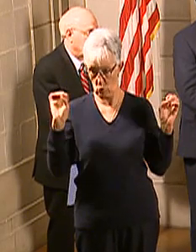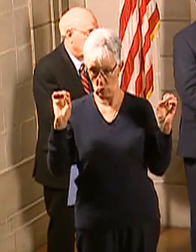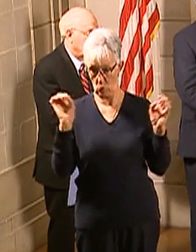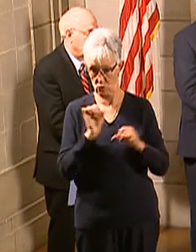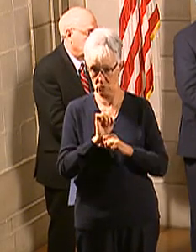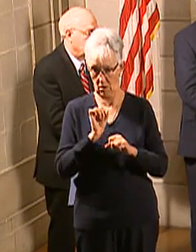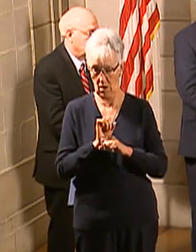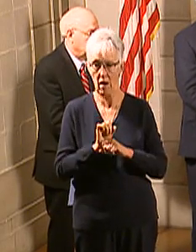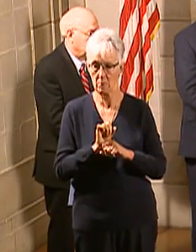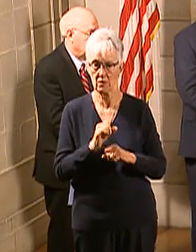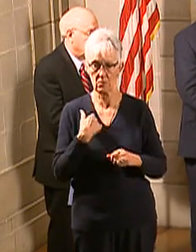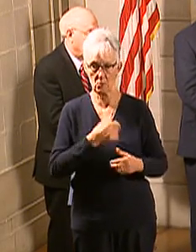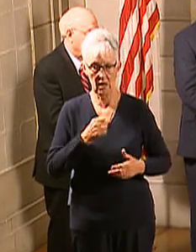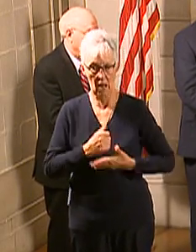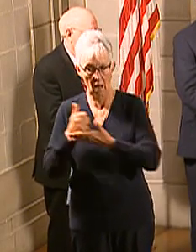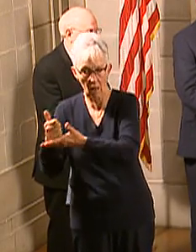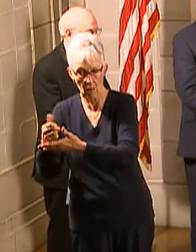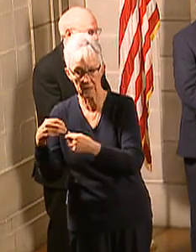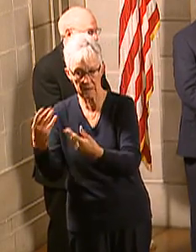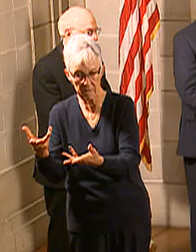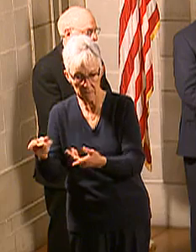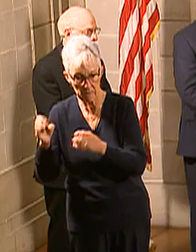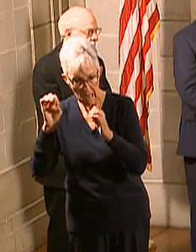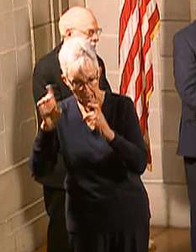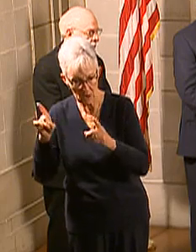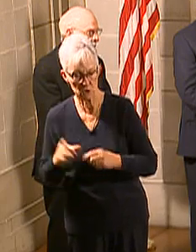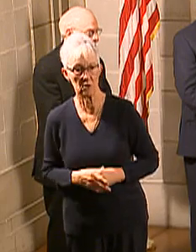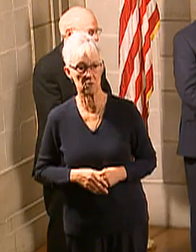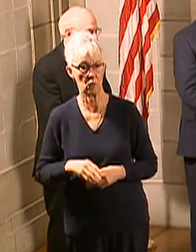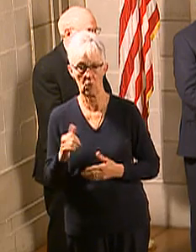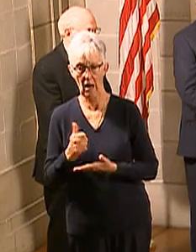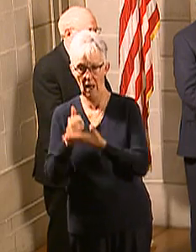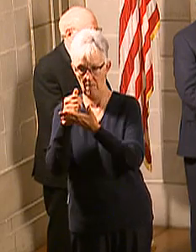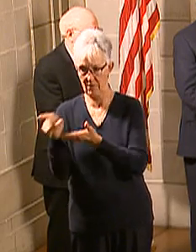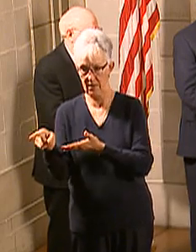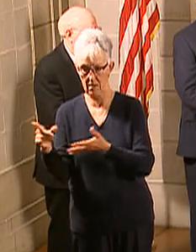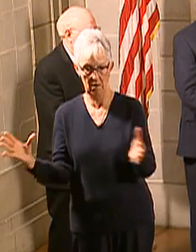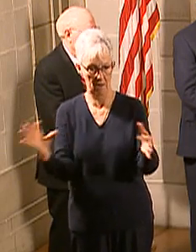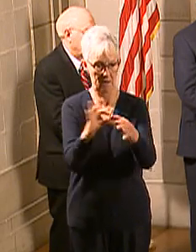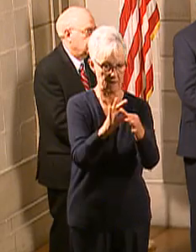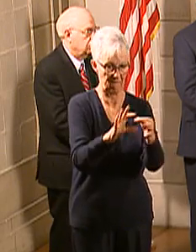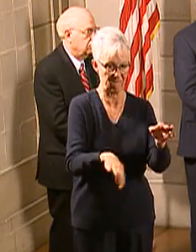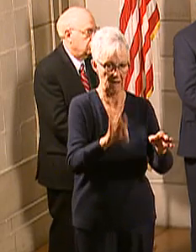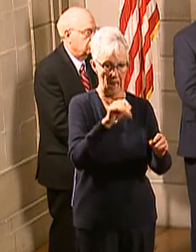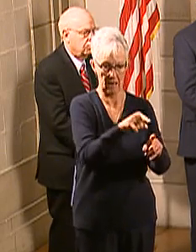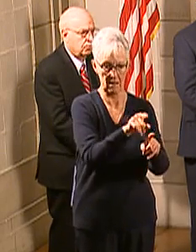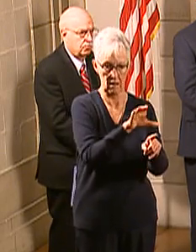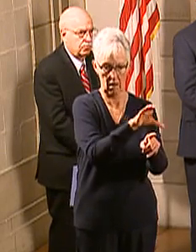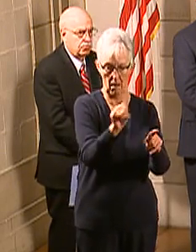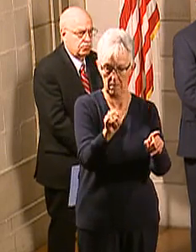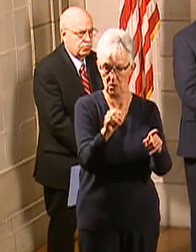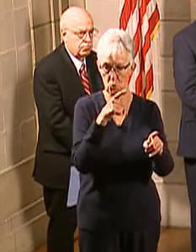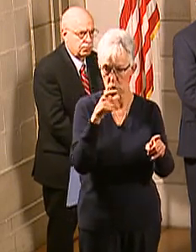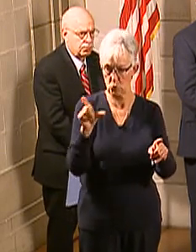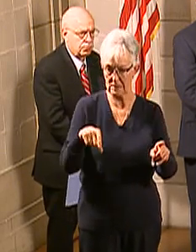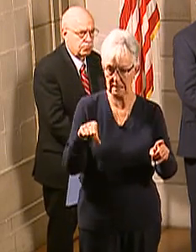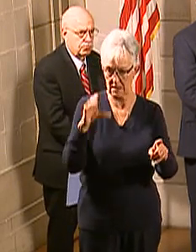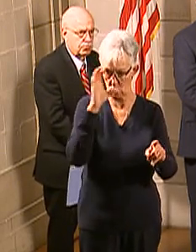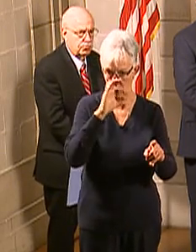or, get them the connections they need, whatever it's going to be able to meet the needs for our employers here in the state.